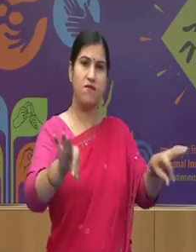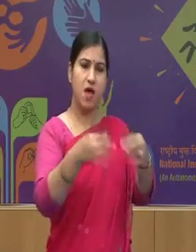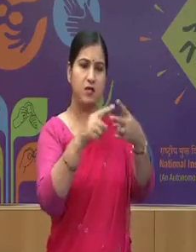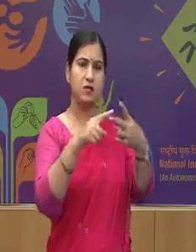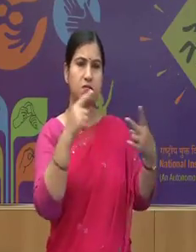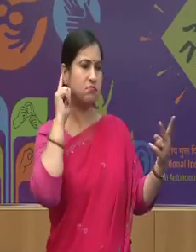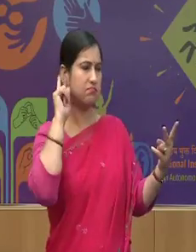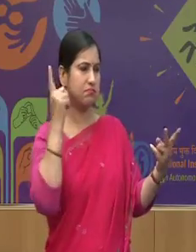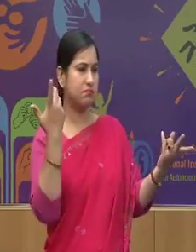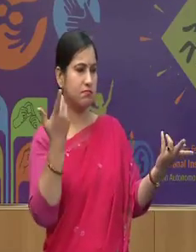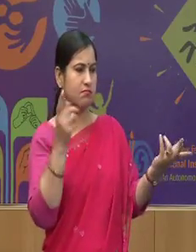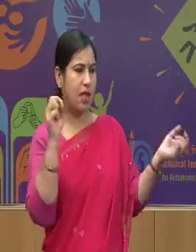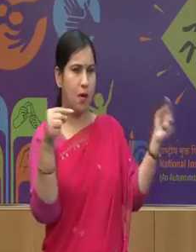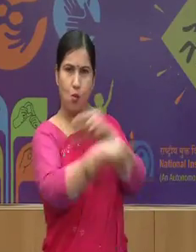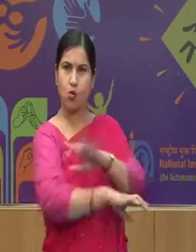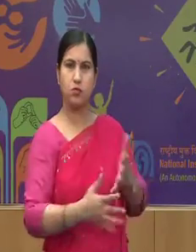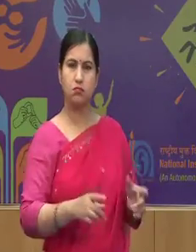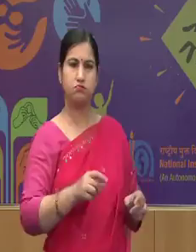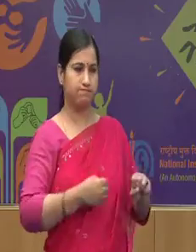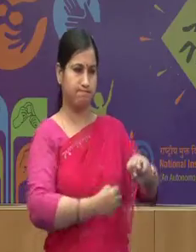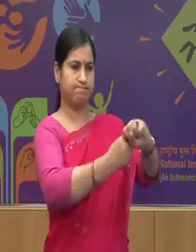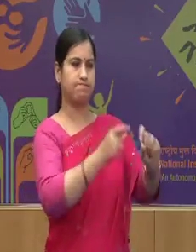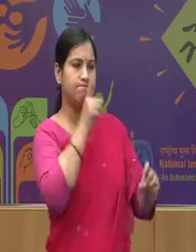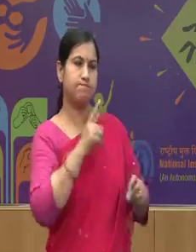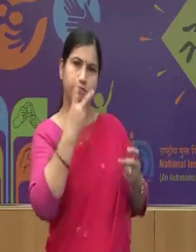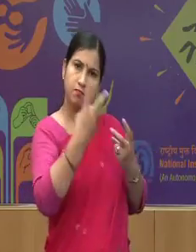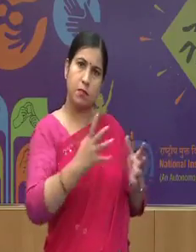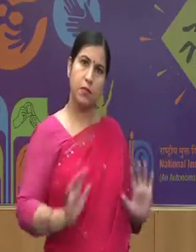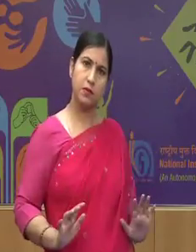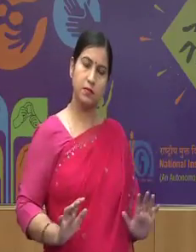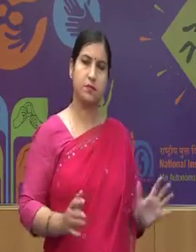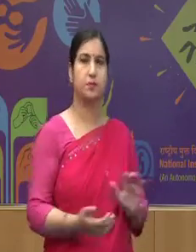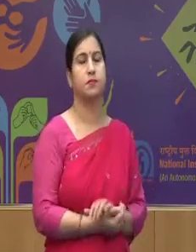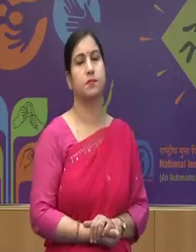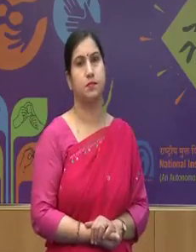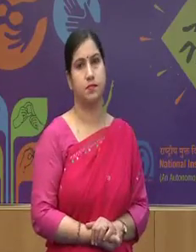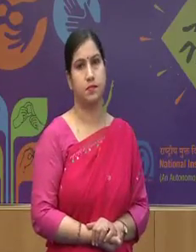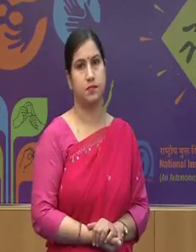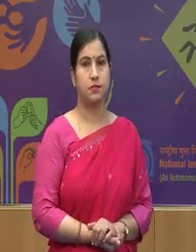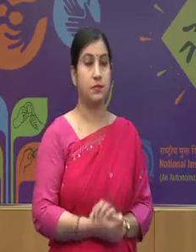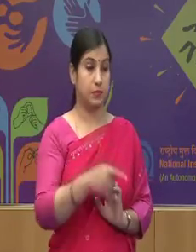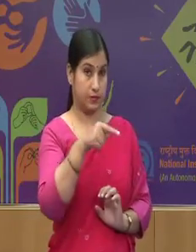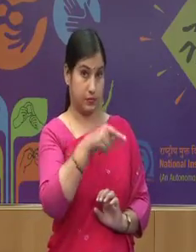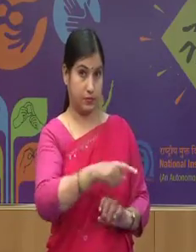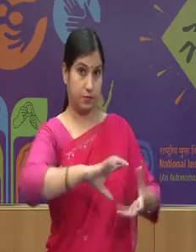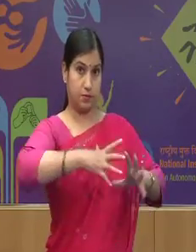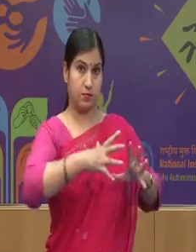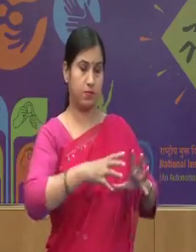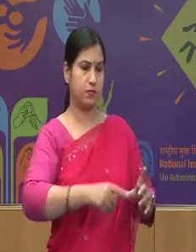Hitler's action. This increased his